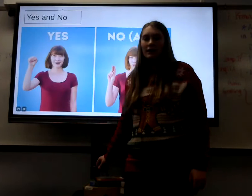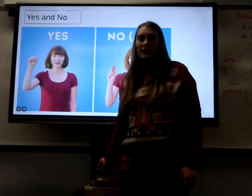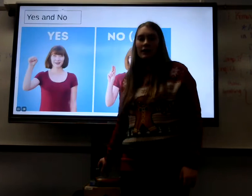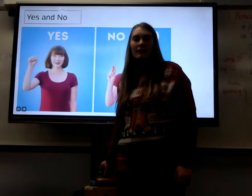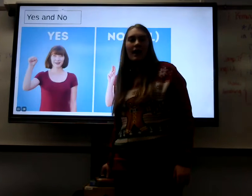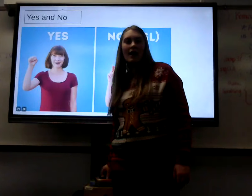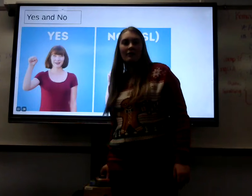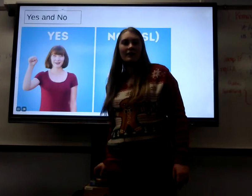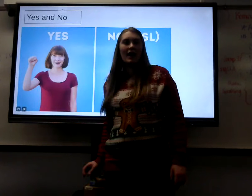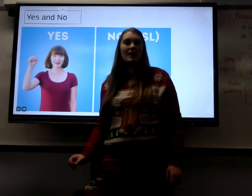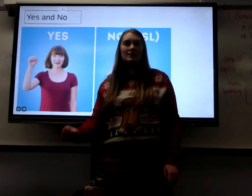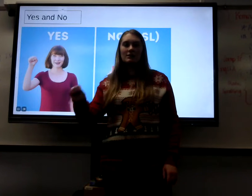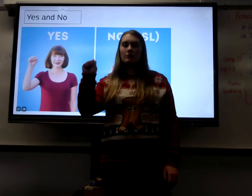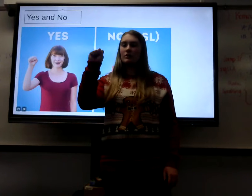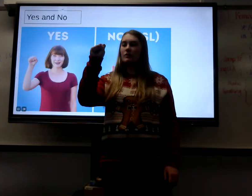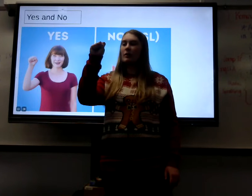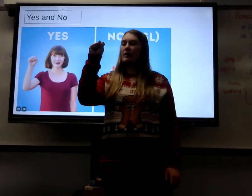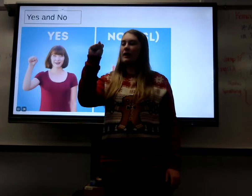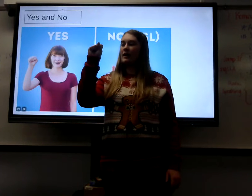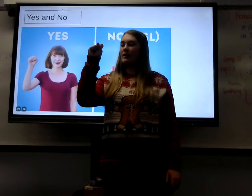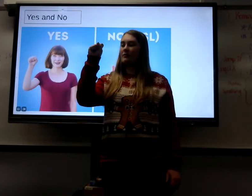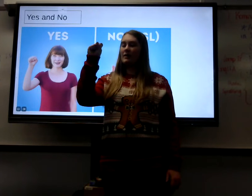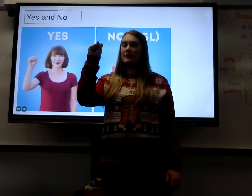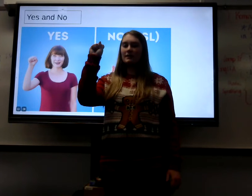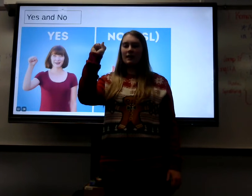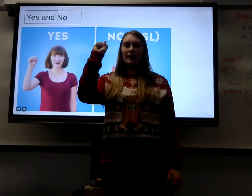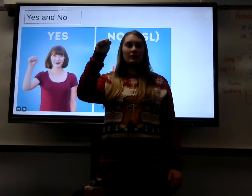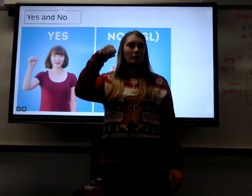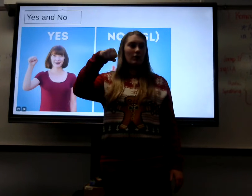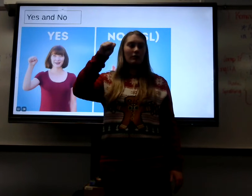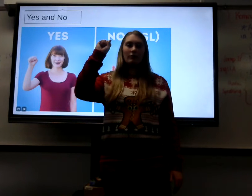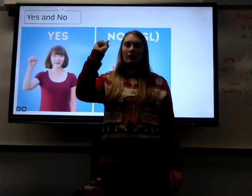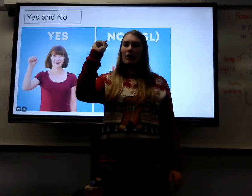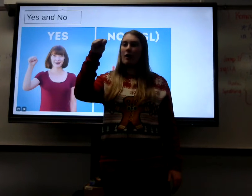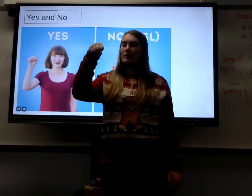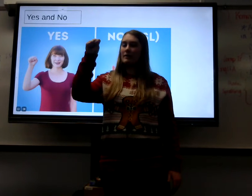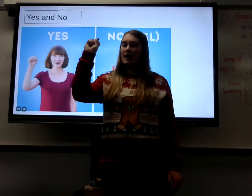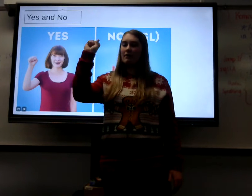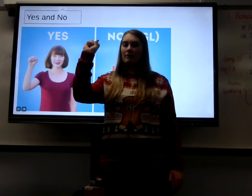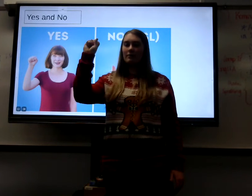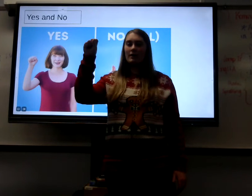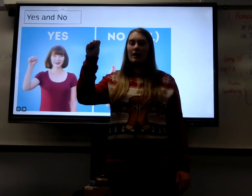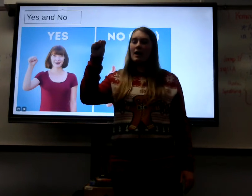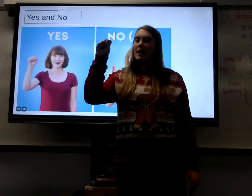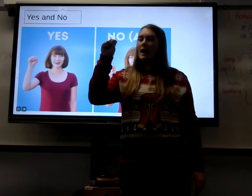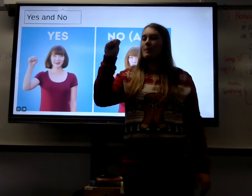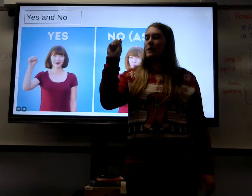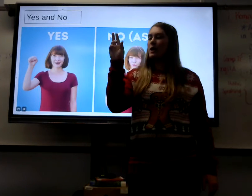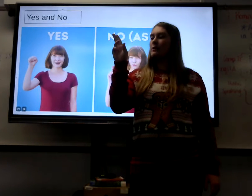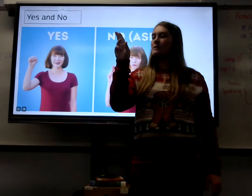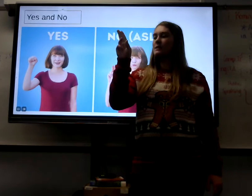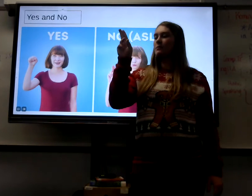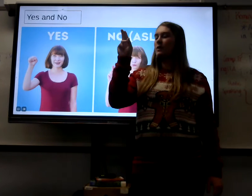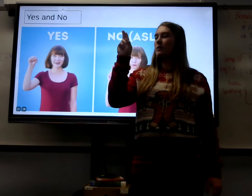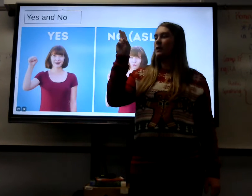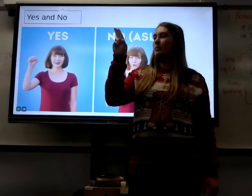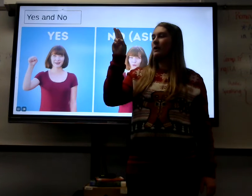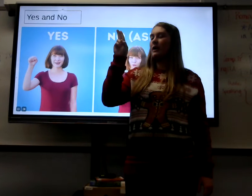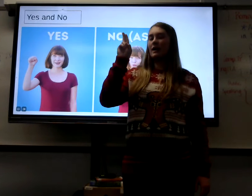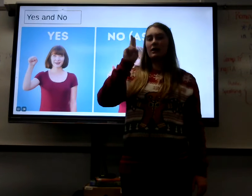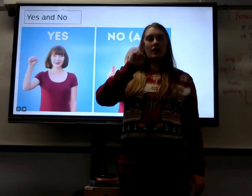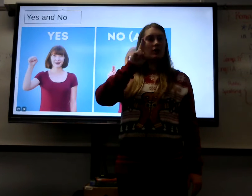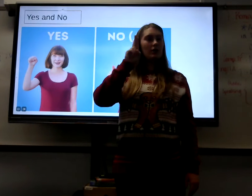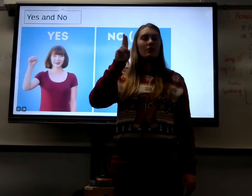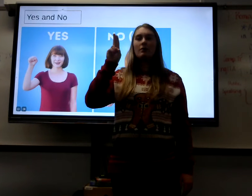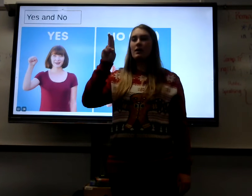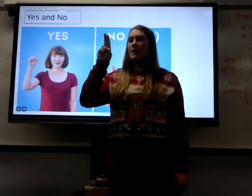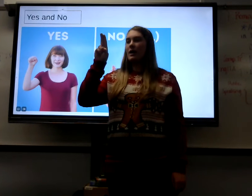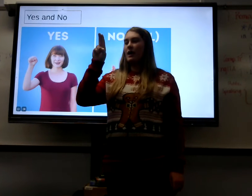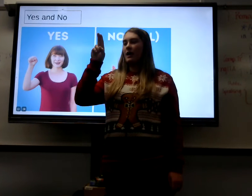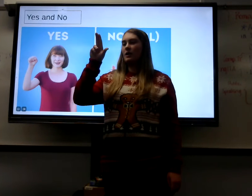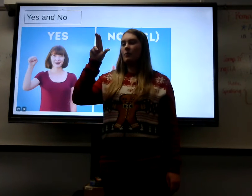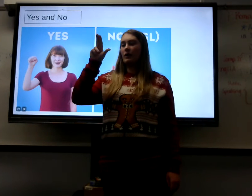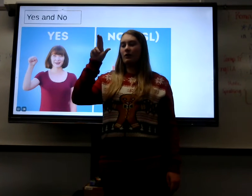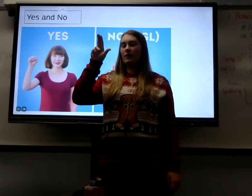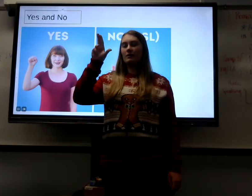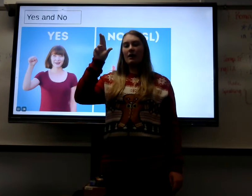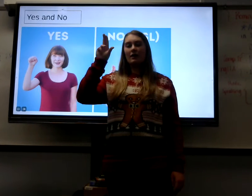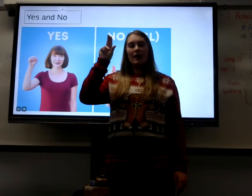Then we have Yes, which you put your hand in a fist and go up and down. And then No is similar, but you put your hand in a U, and you put your thumb down